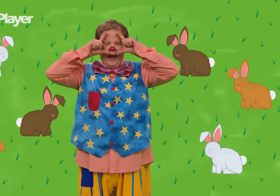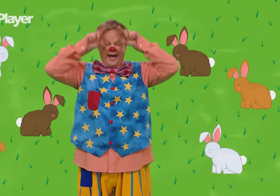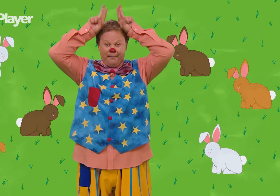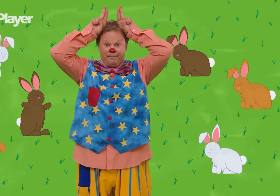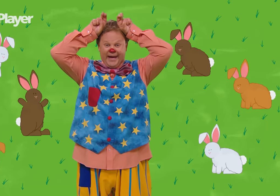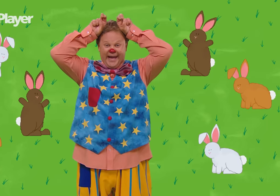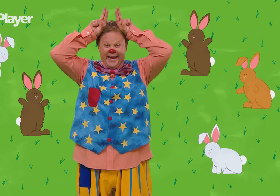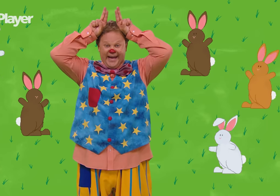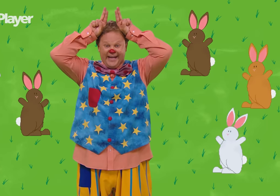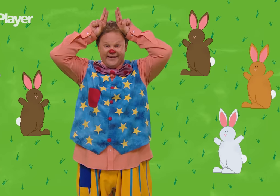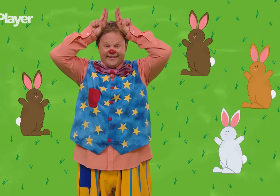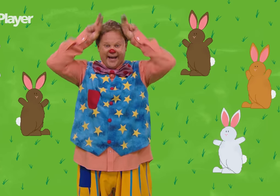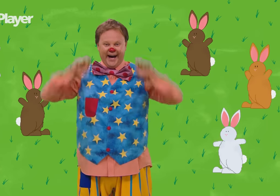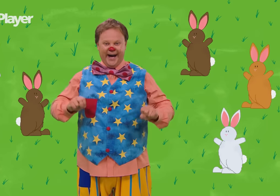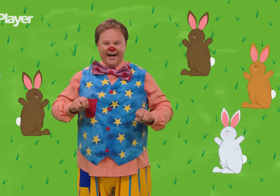Wake up, bunnies!